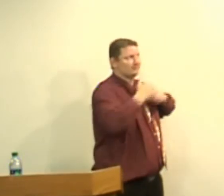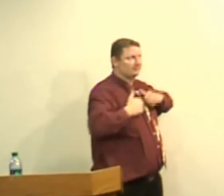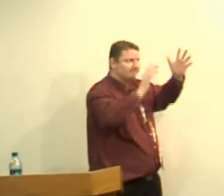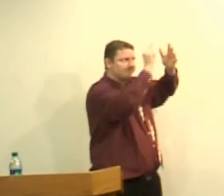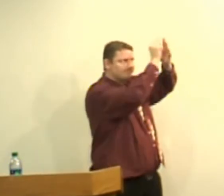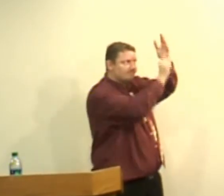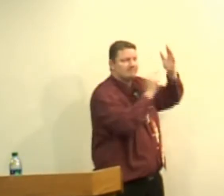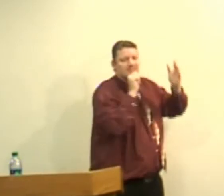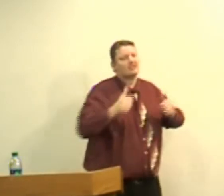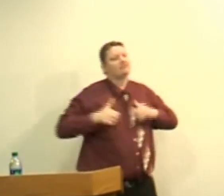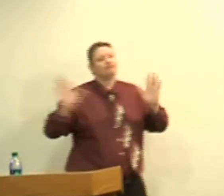When we meet His terms.